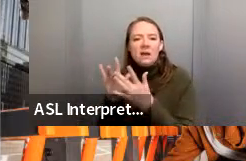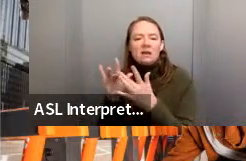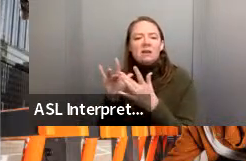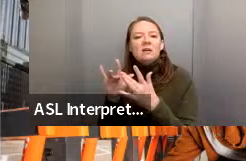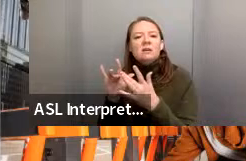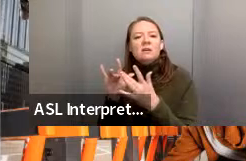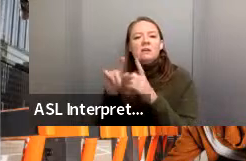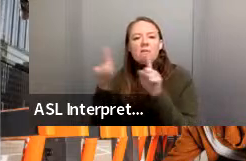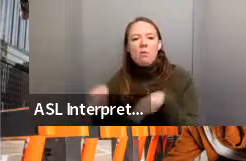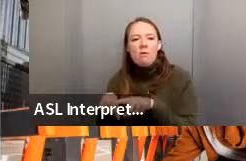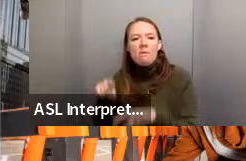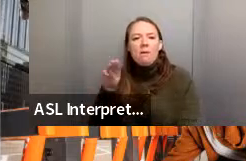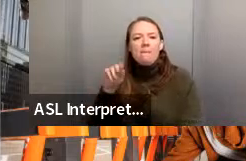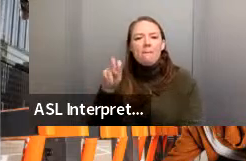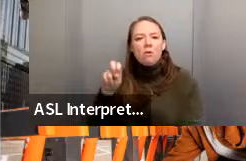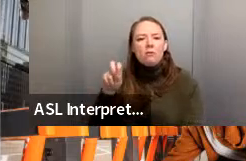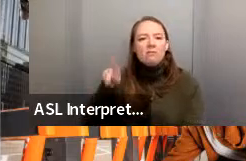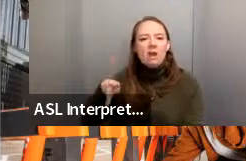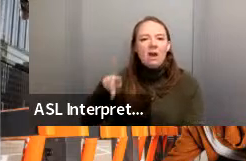movepgh.com/spin,